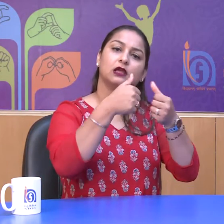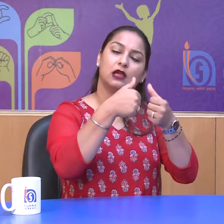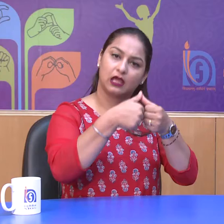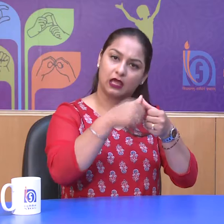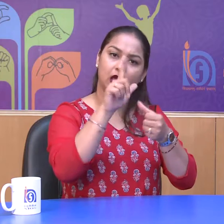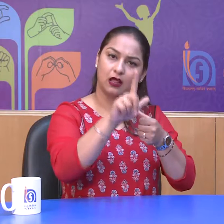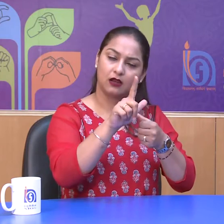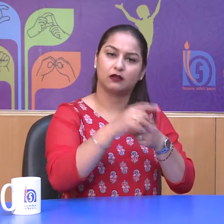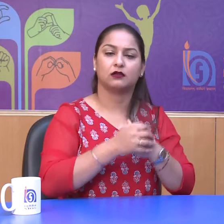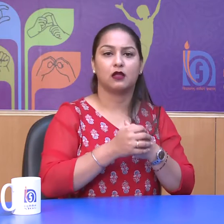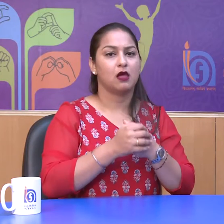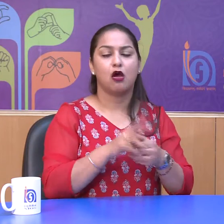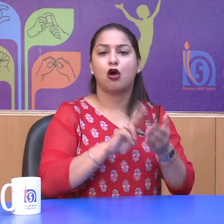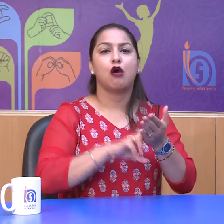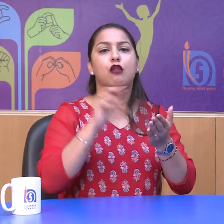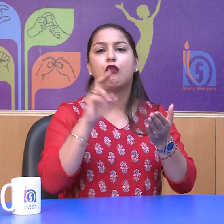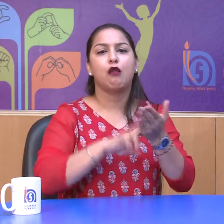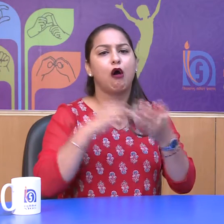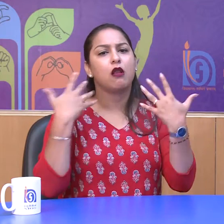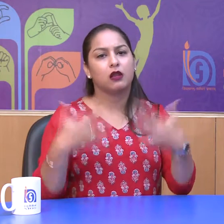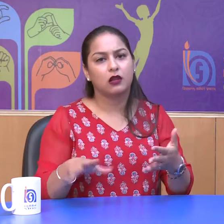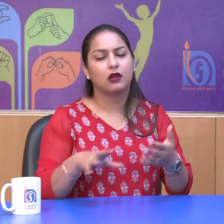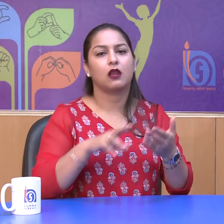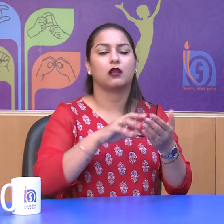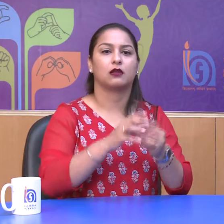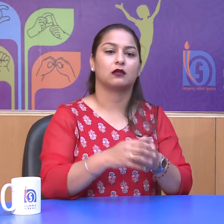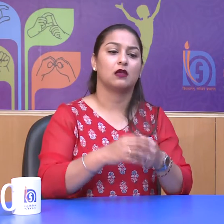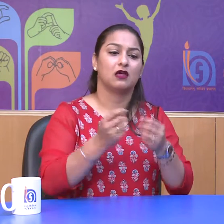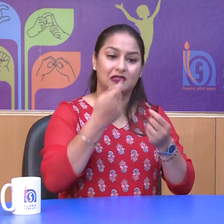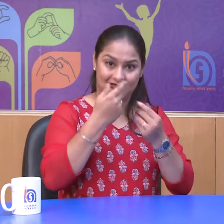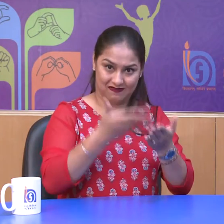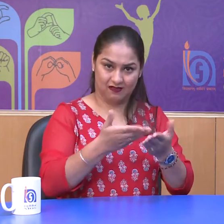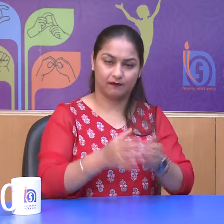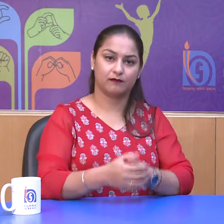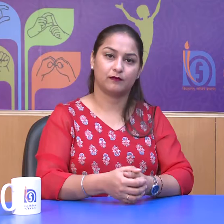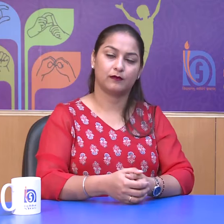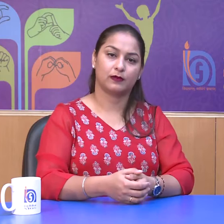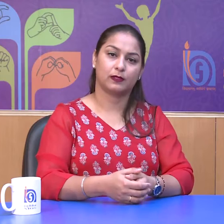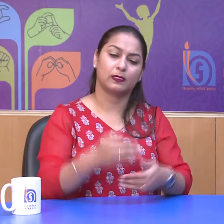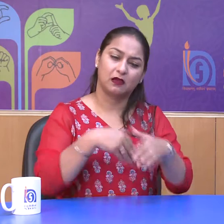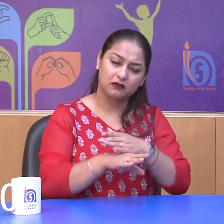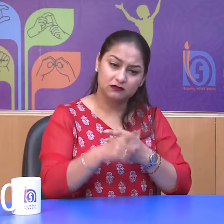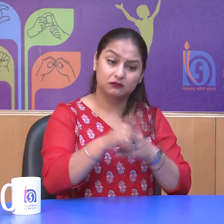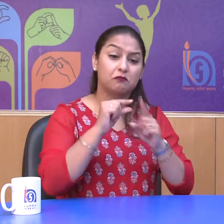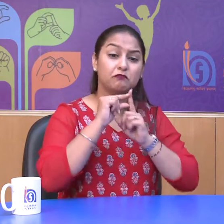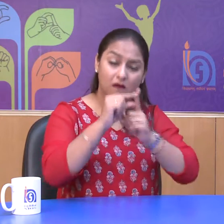and non-mercurial. The Siddha system, mostly prevalent in Tamil